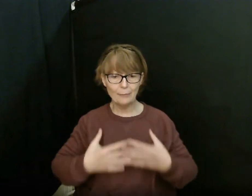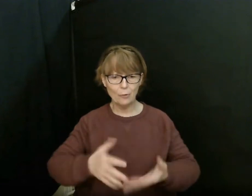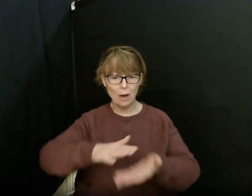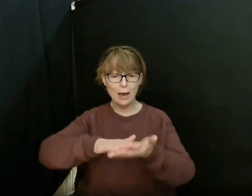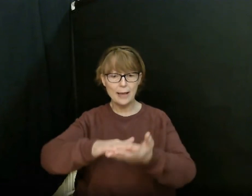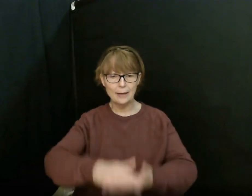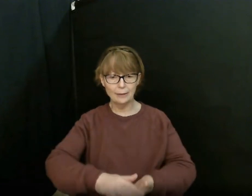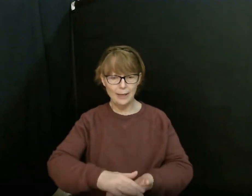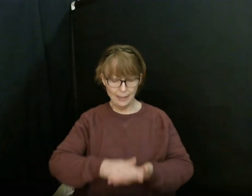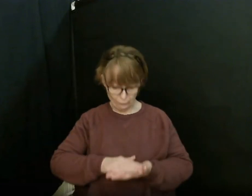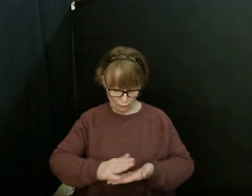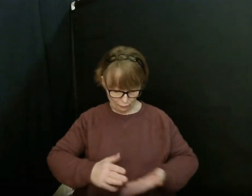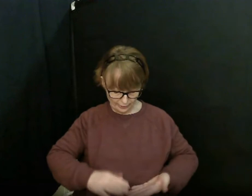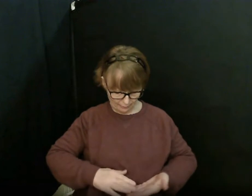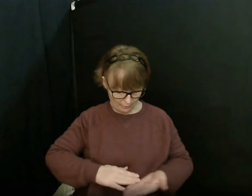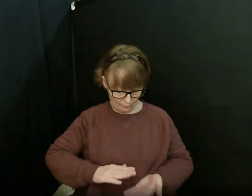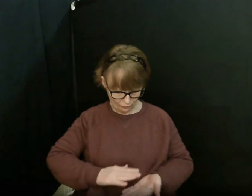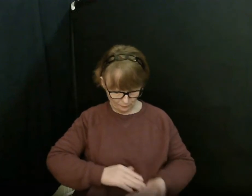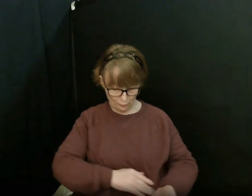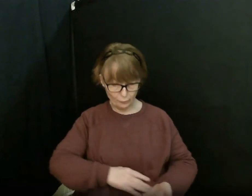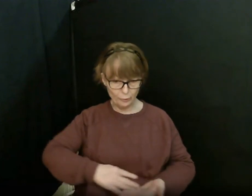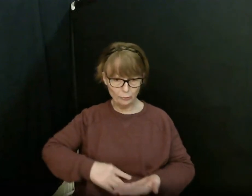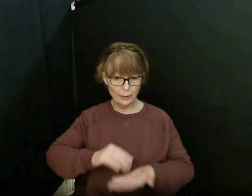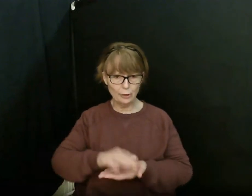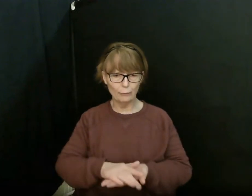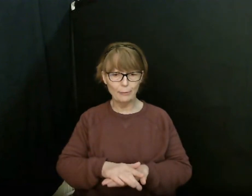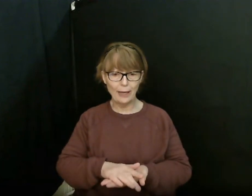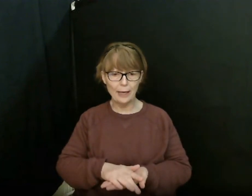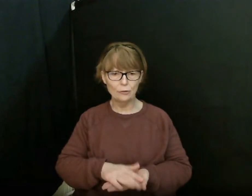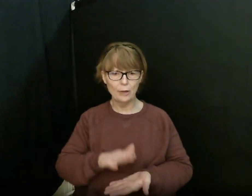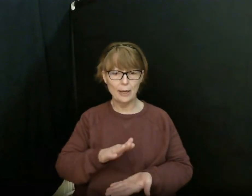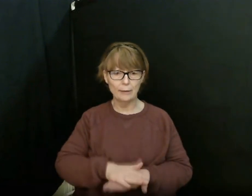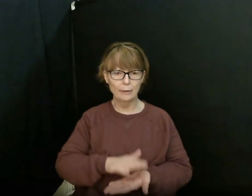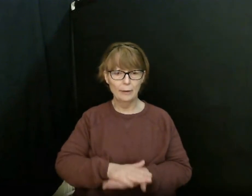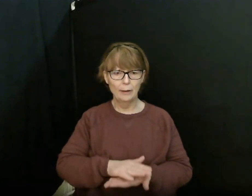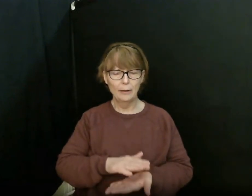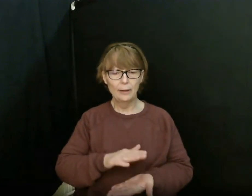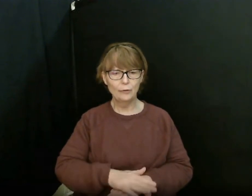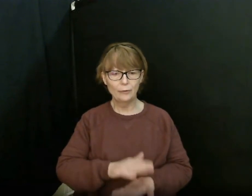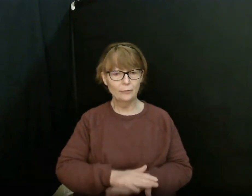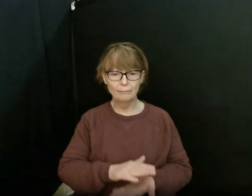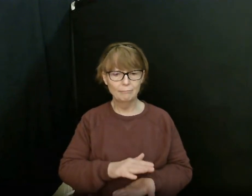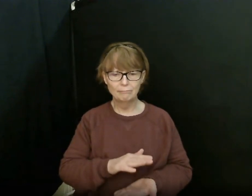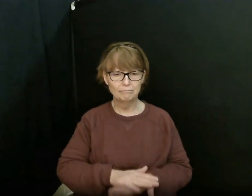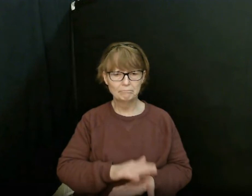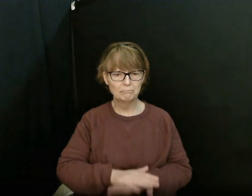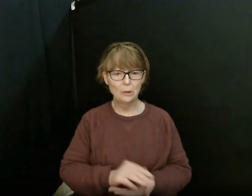so high. It's usually just in your rib cage, and it's just. Let me go